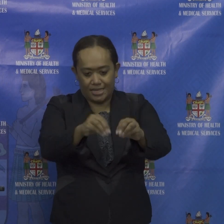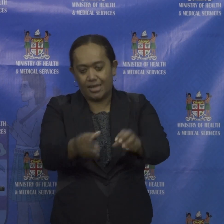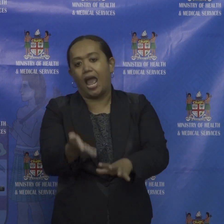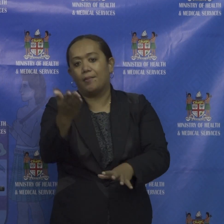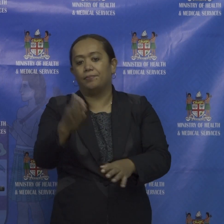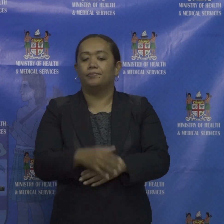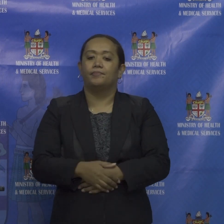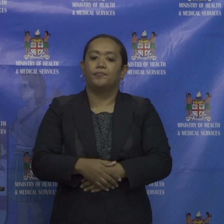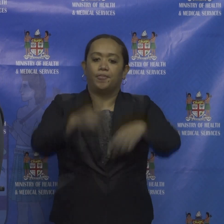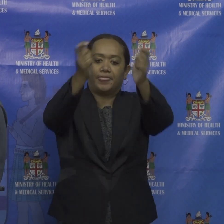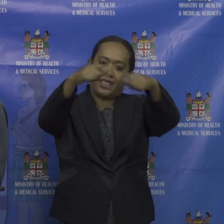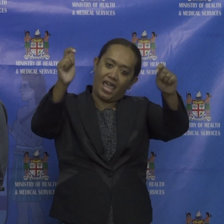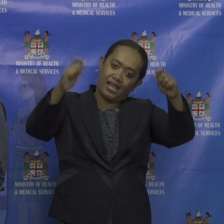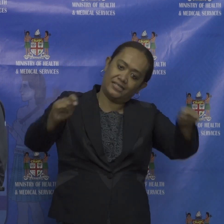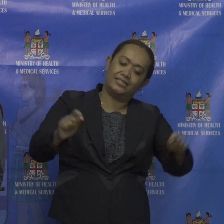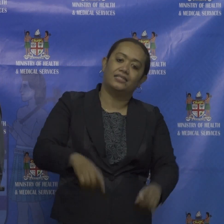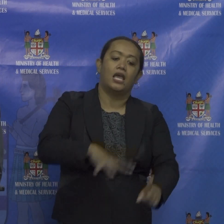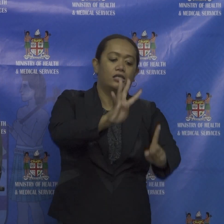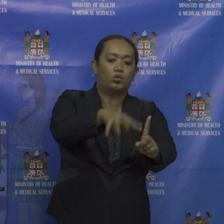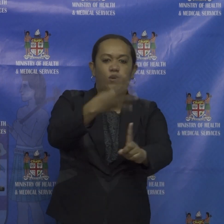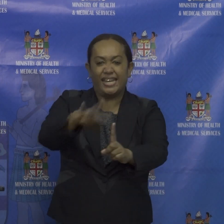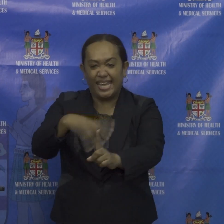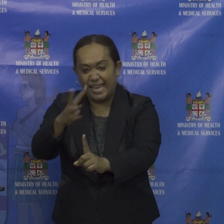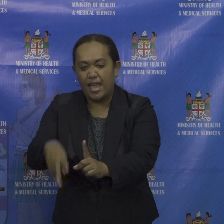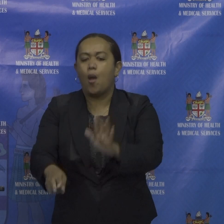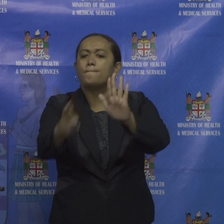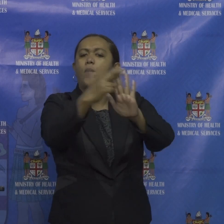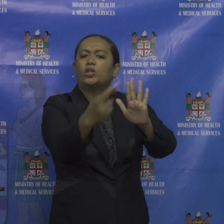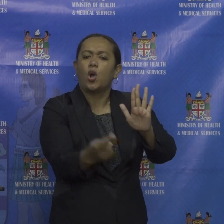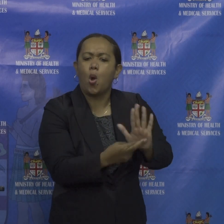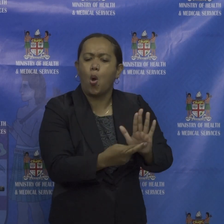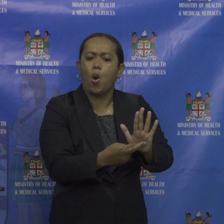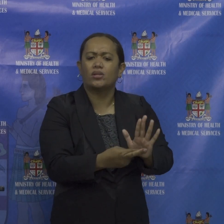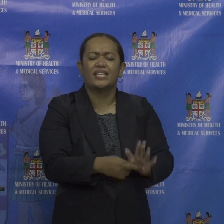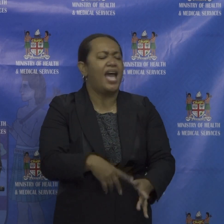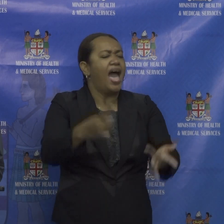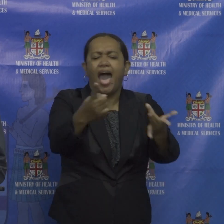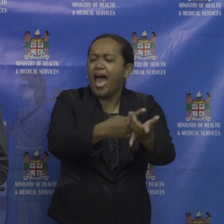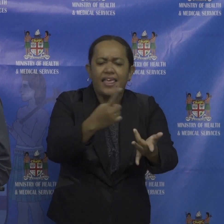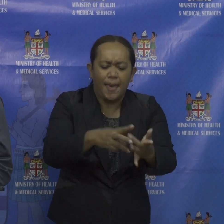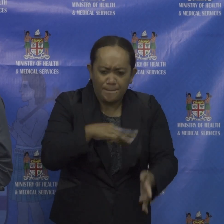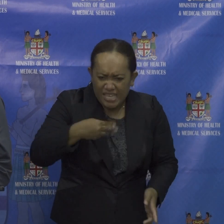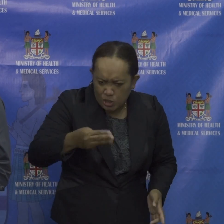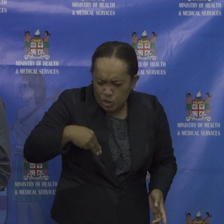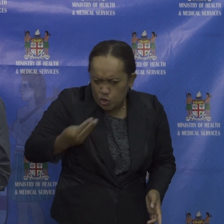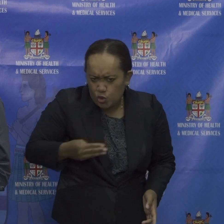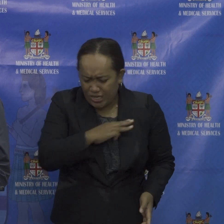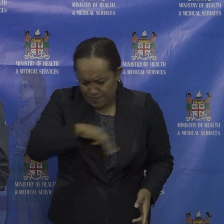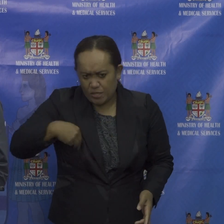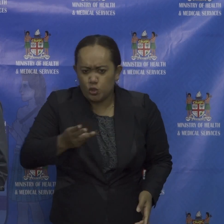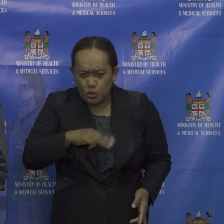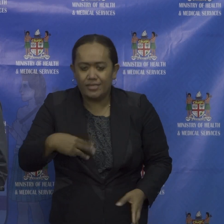female tents, all our screening protocols. There are various other ministries involved, from